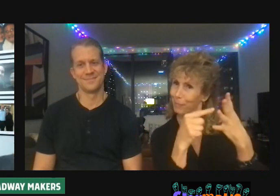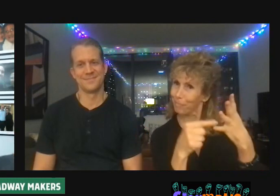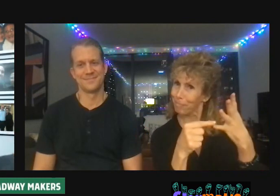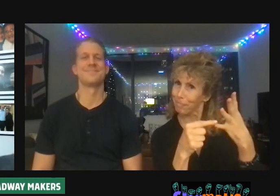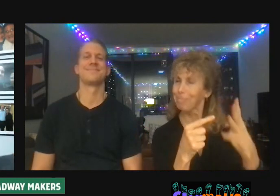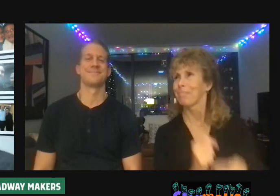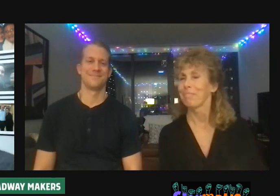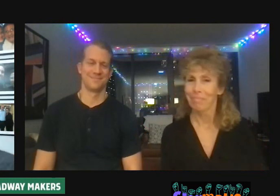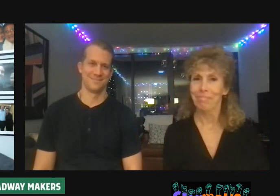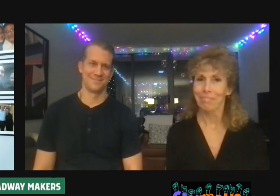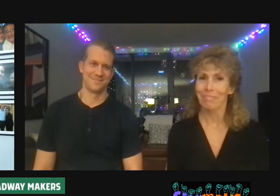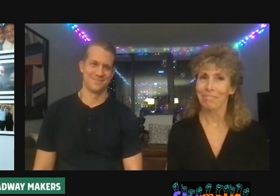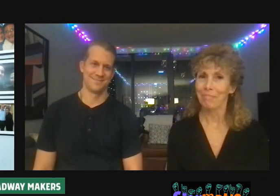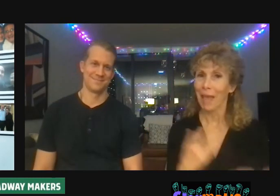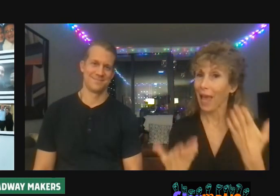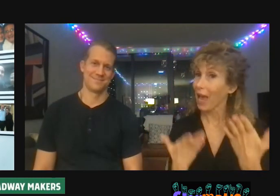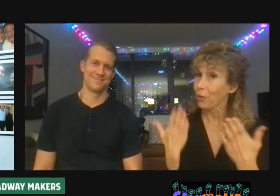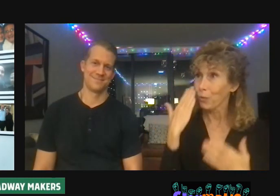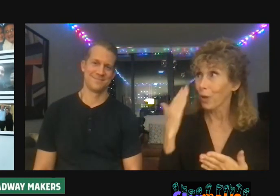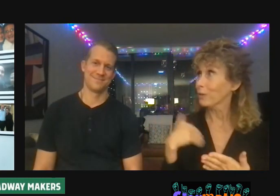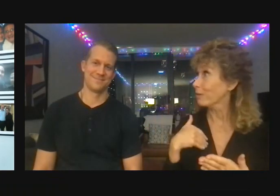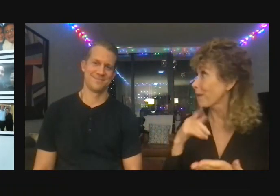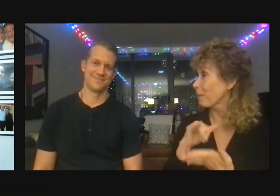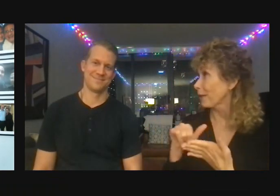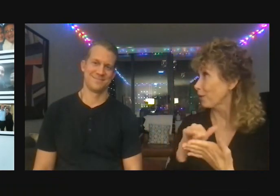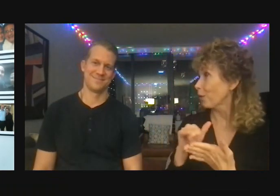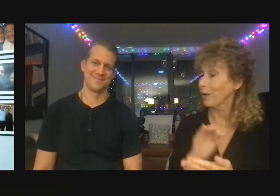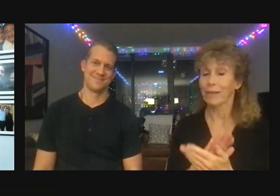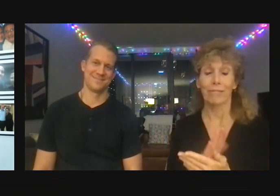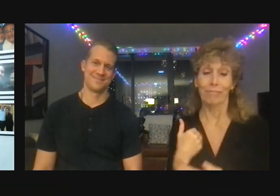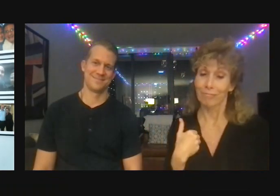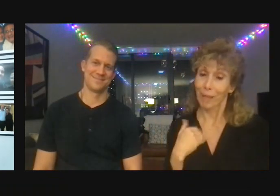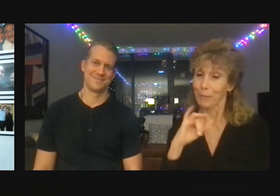And who knows, maybe I'll be in New York for your one-man show.